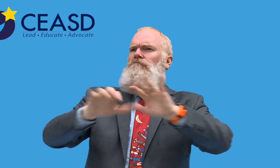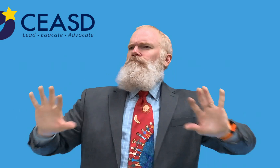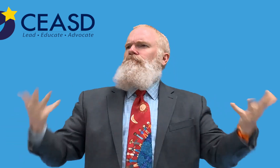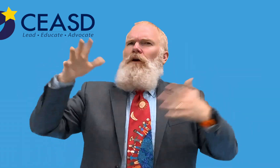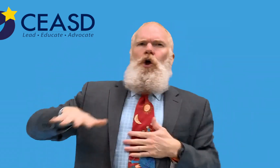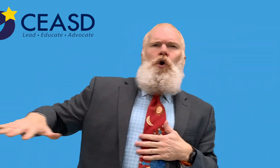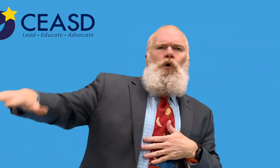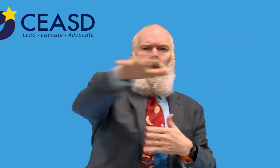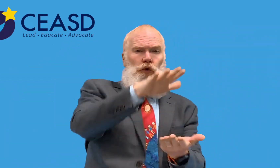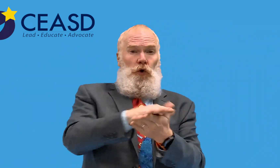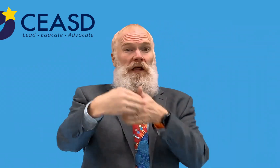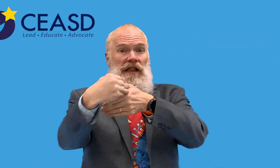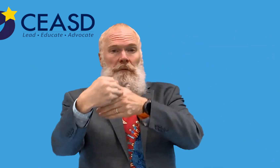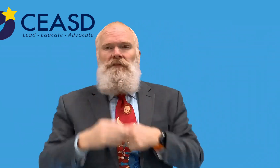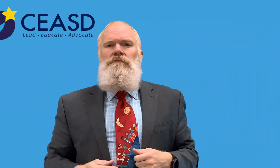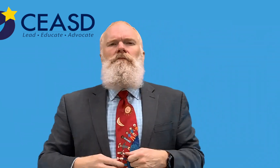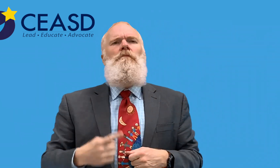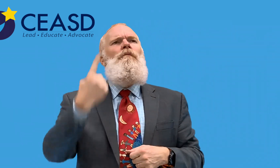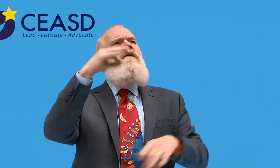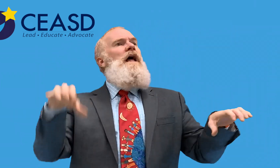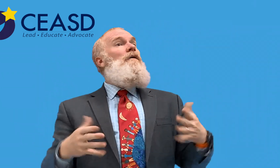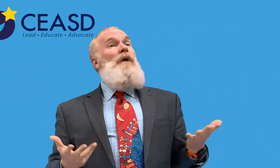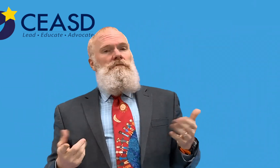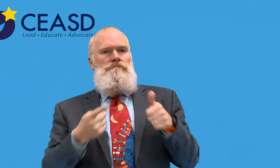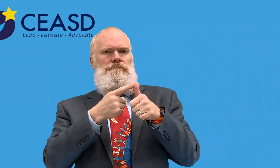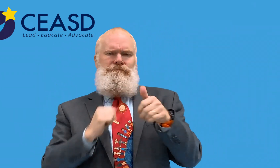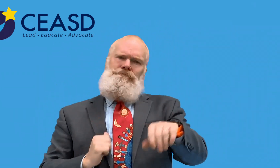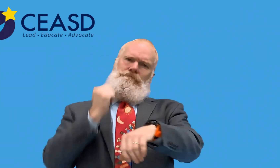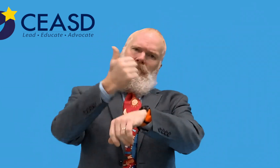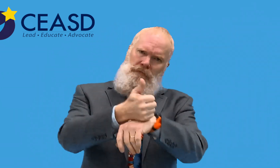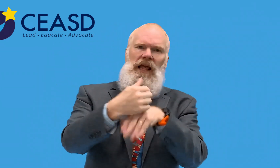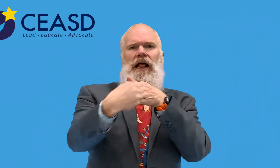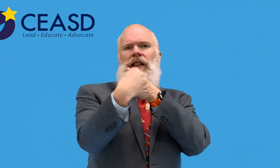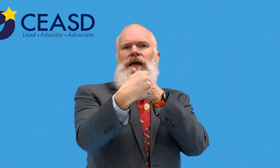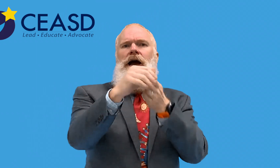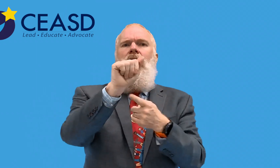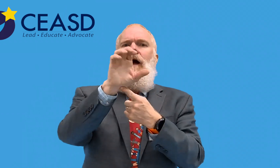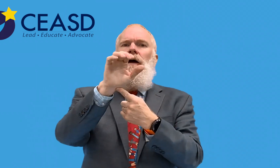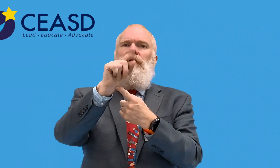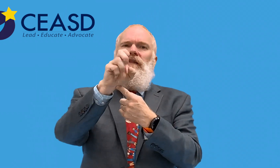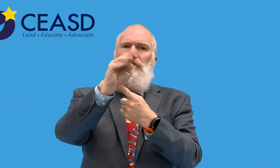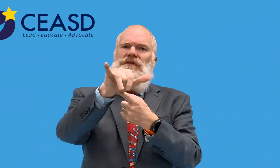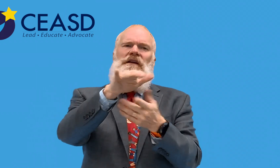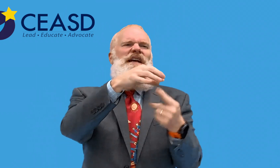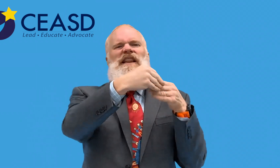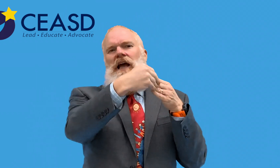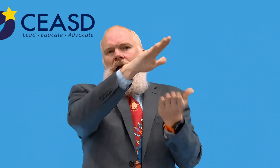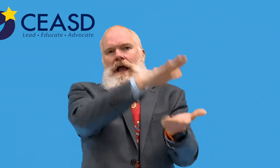A, encompasses school leadership nationally. We established a leadership academy where leaders can gather to engage